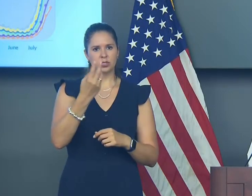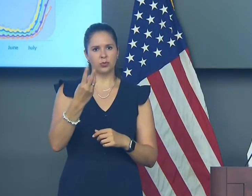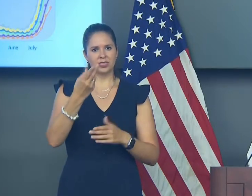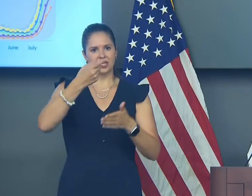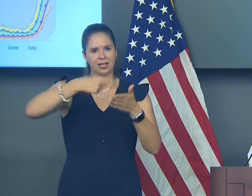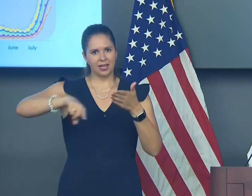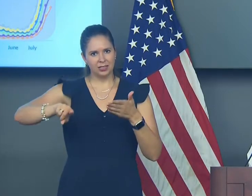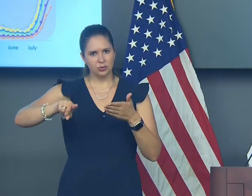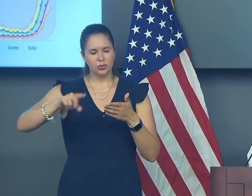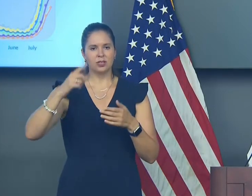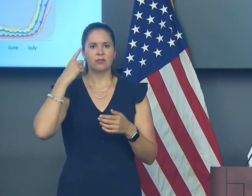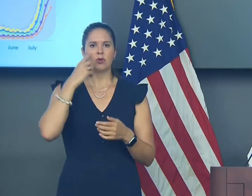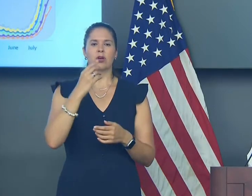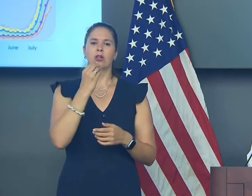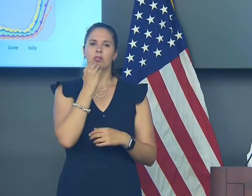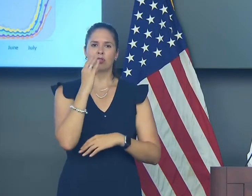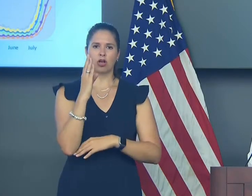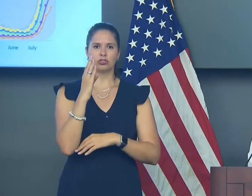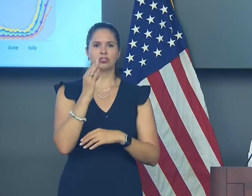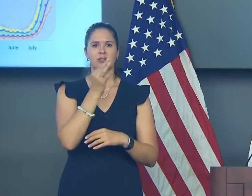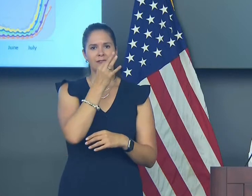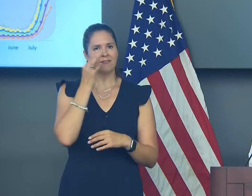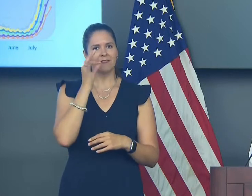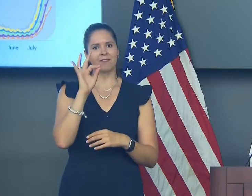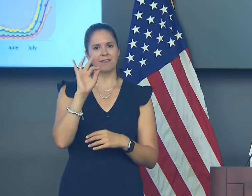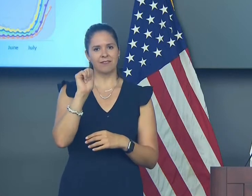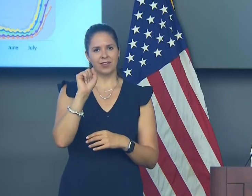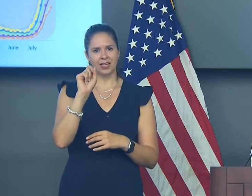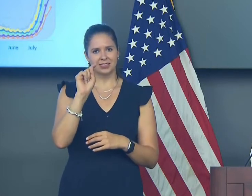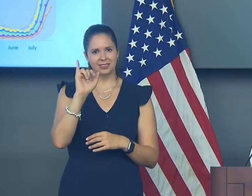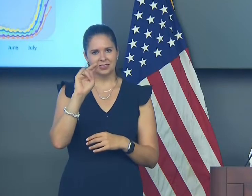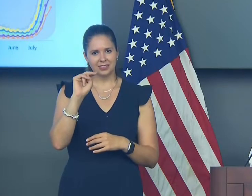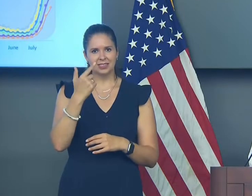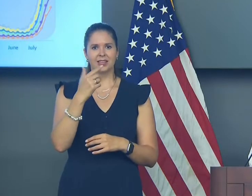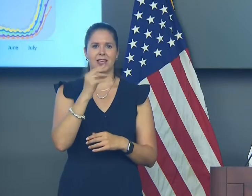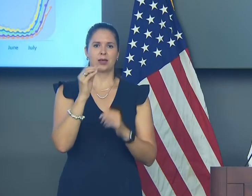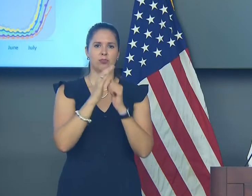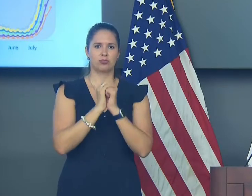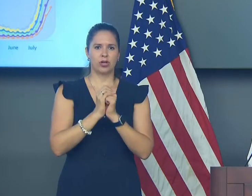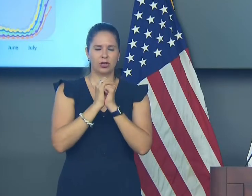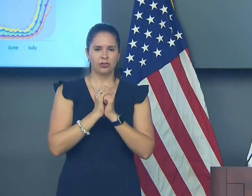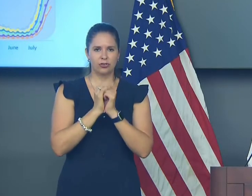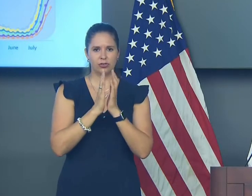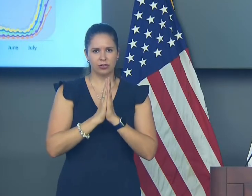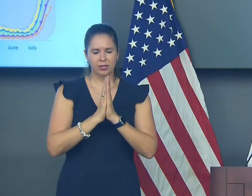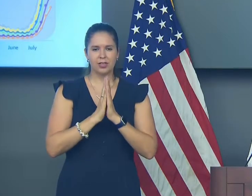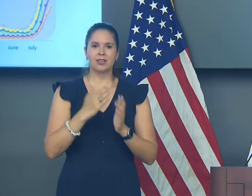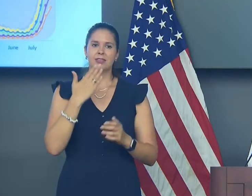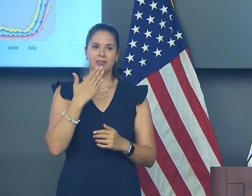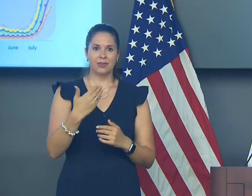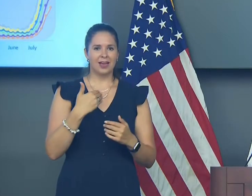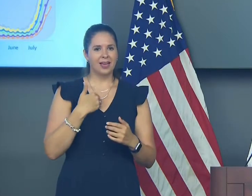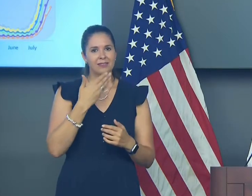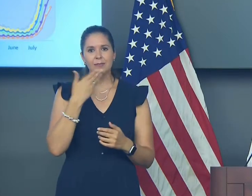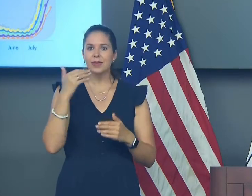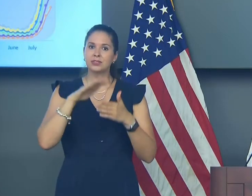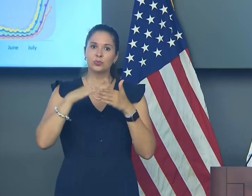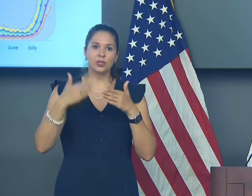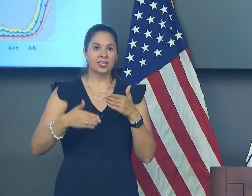week for lunch, fasting, and prayer. Thank you. Have the very best weekend you can